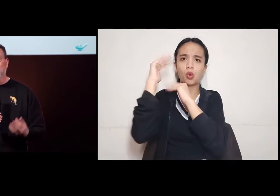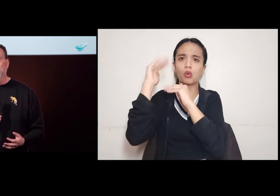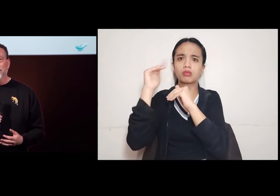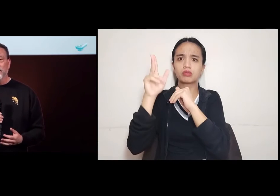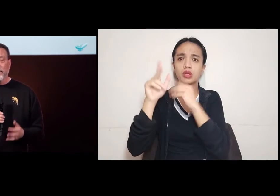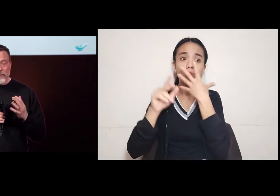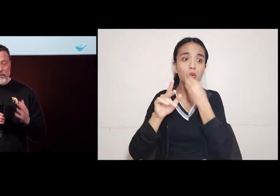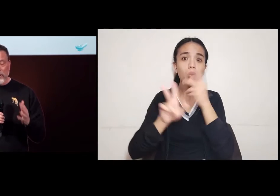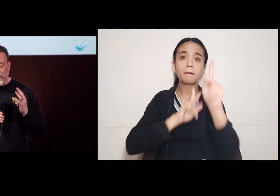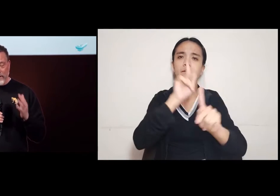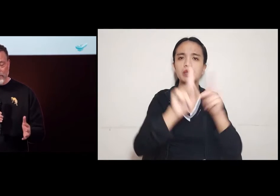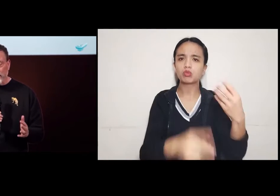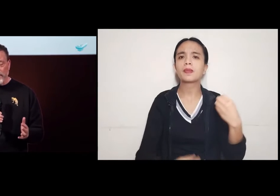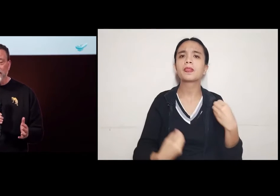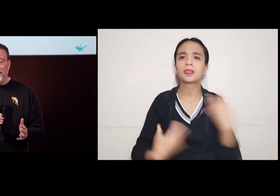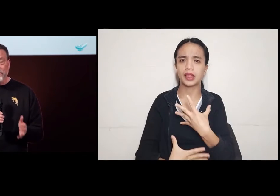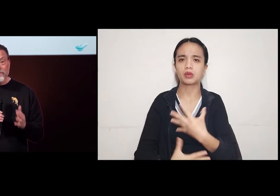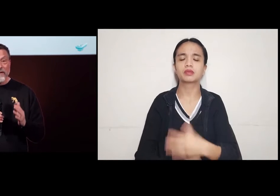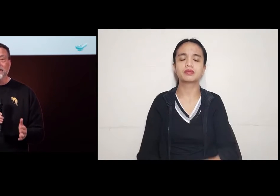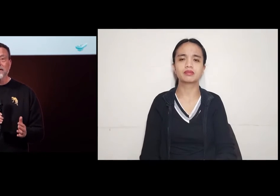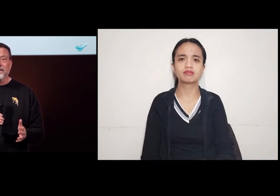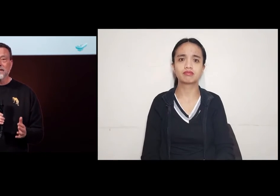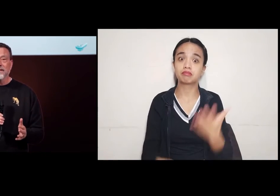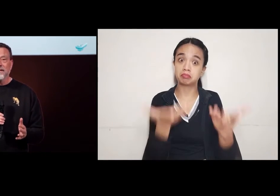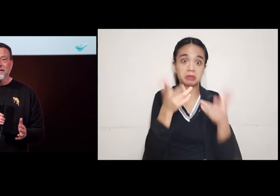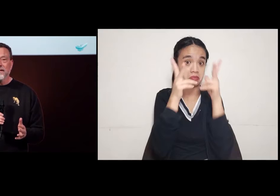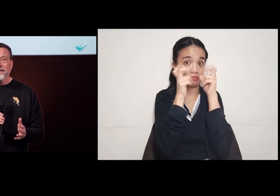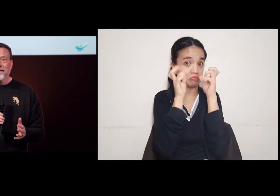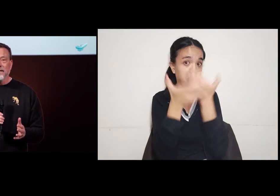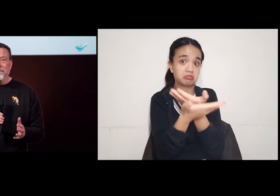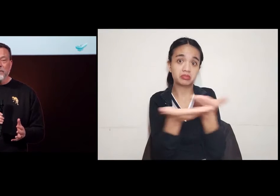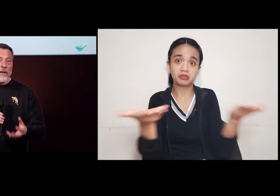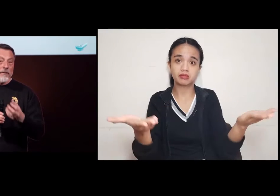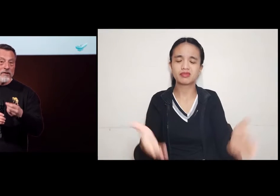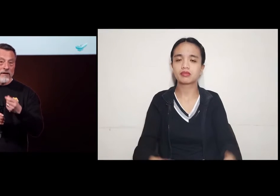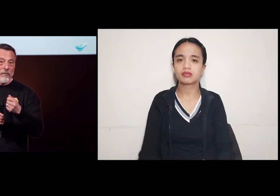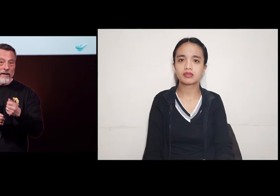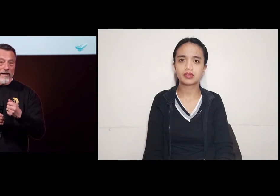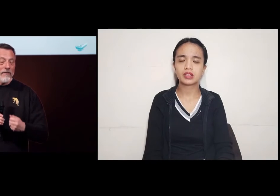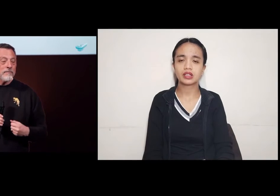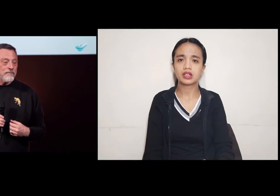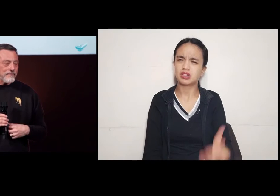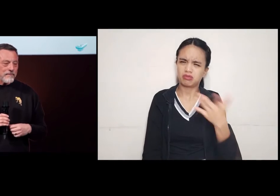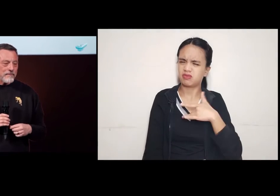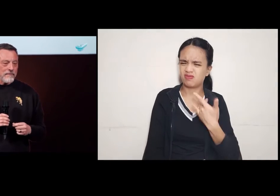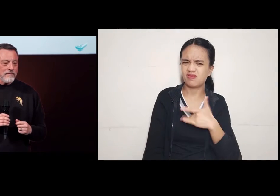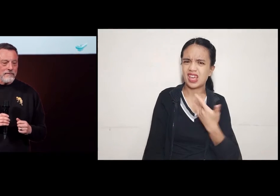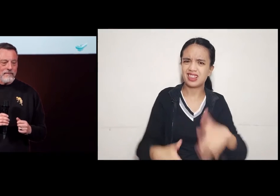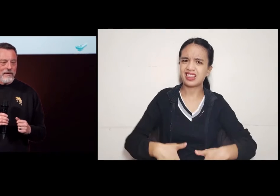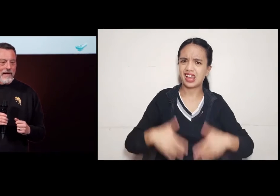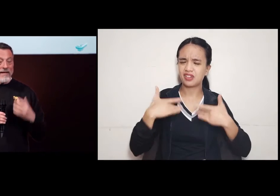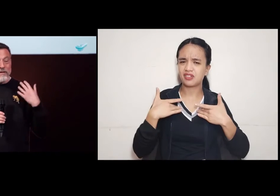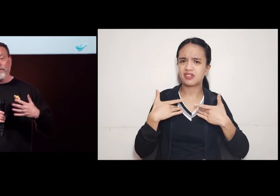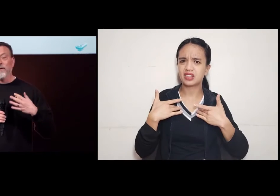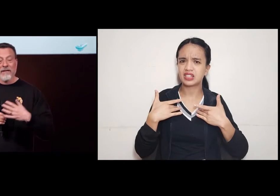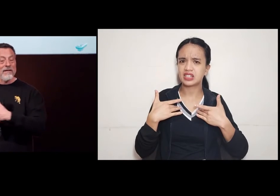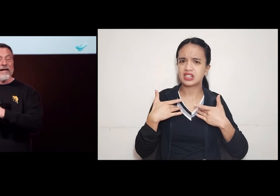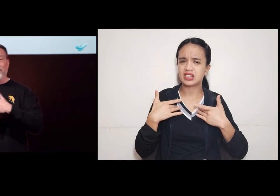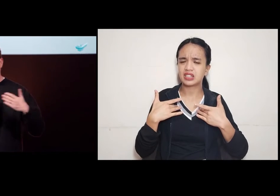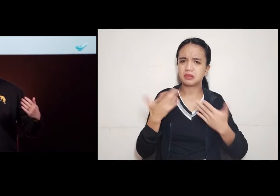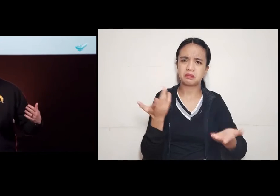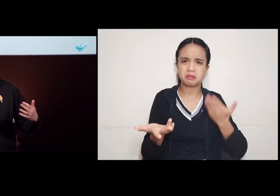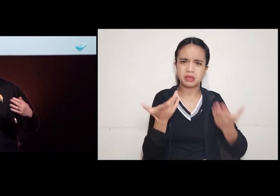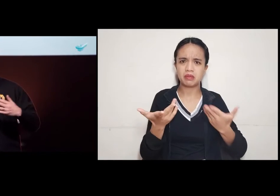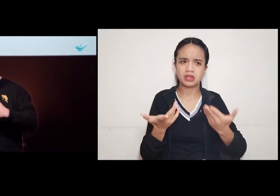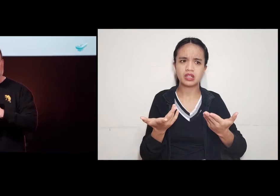hope to people who are desperately afraid. You may be listening right now, and you feel like your